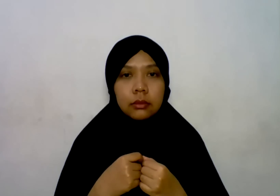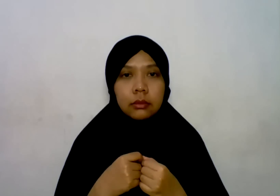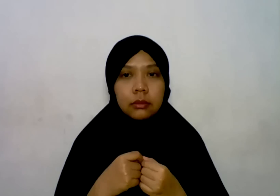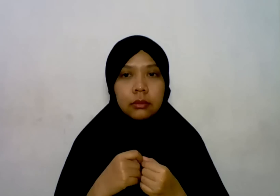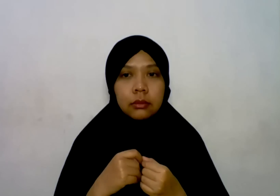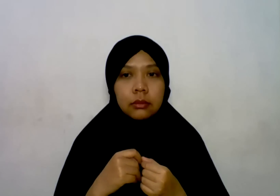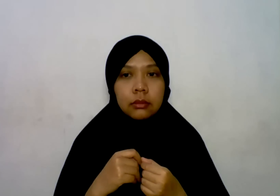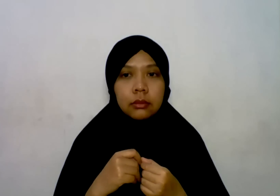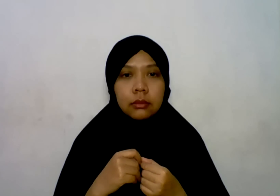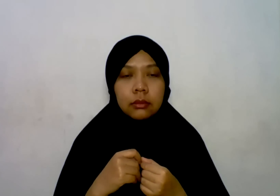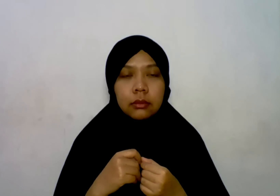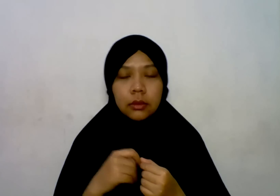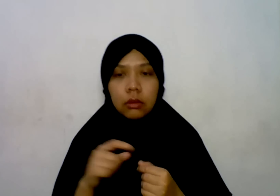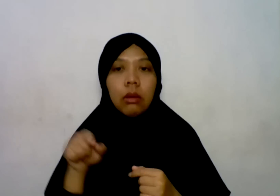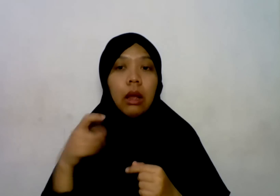disability.